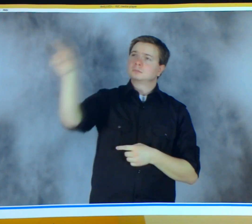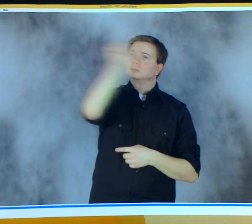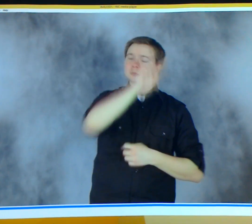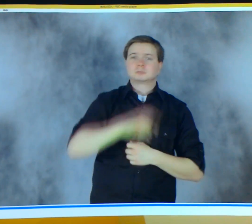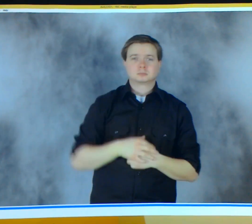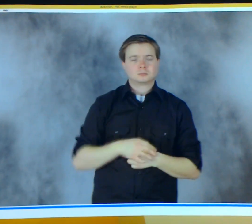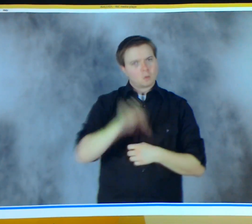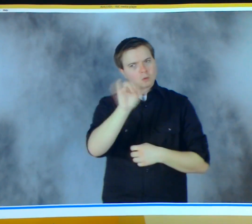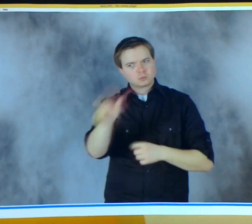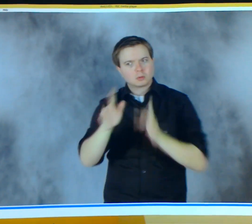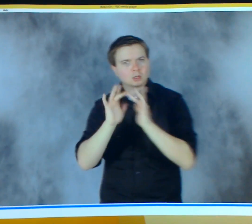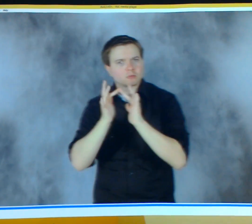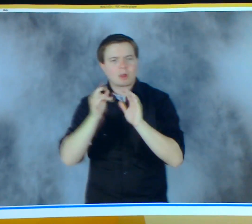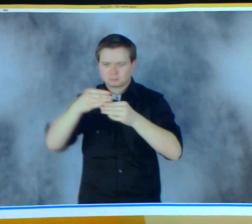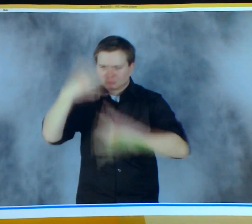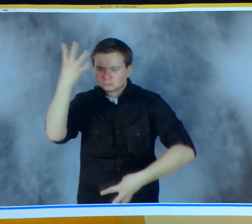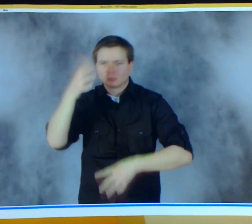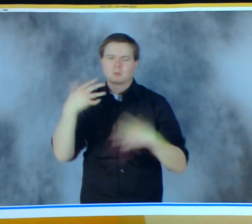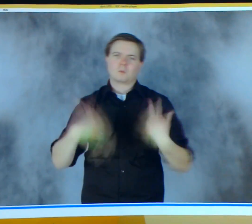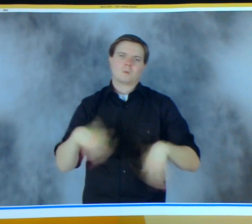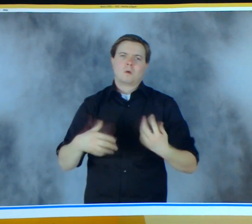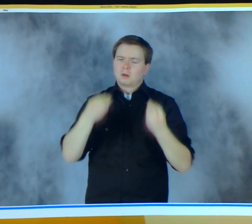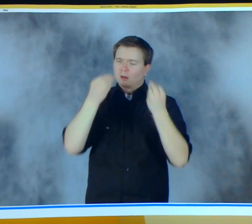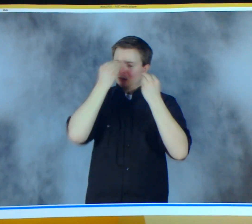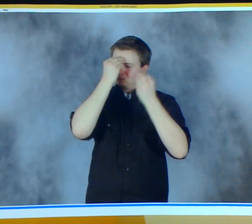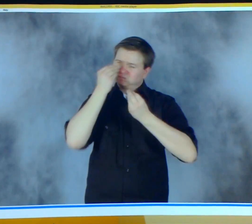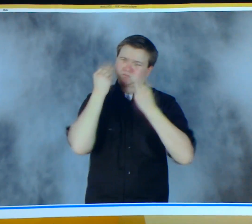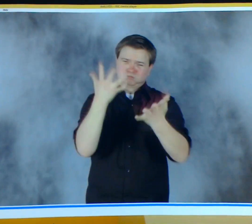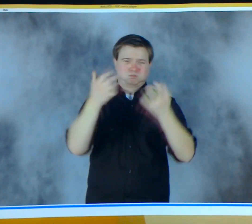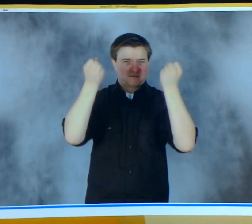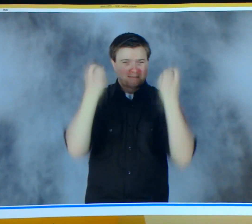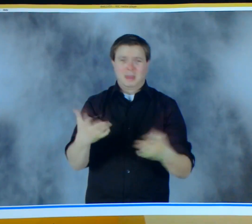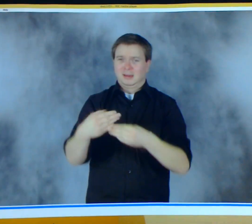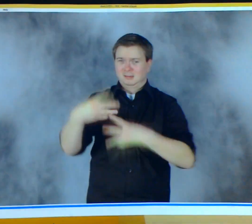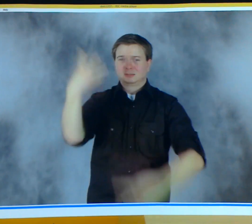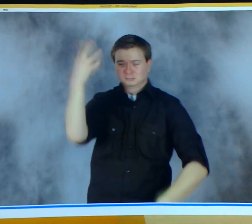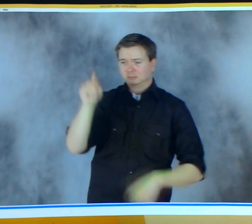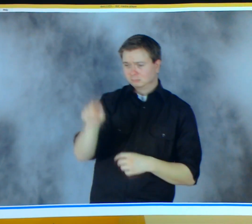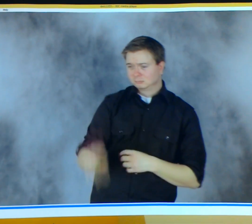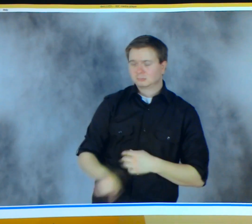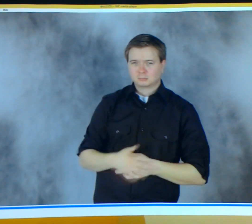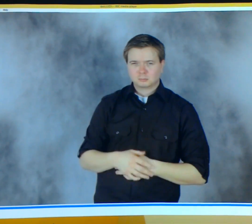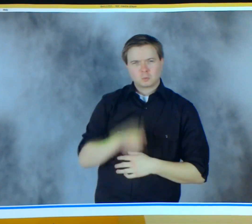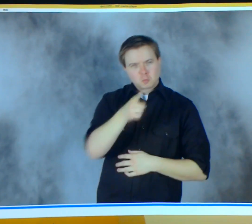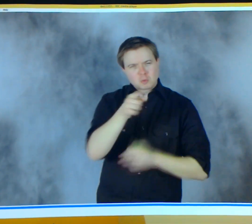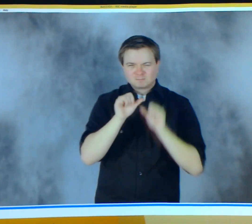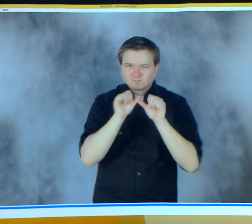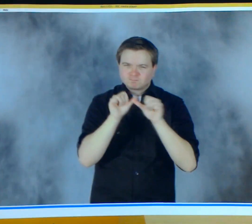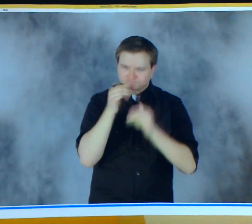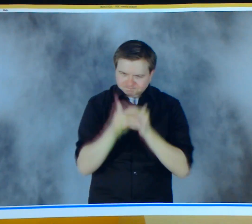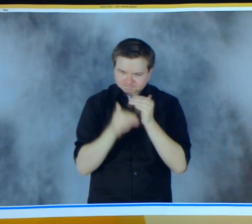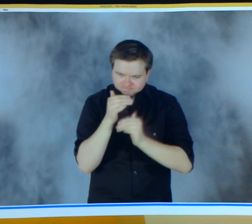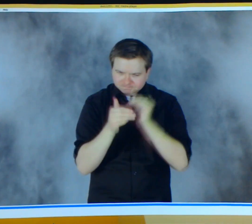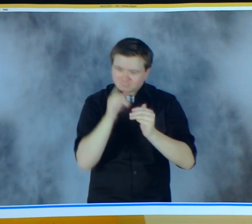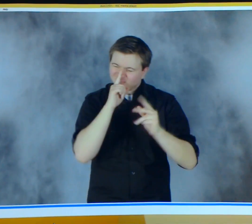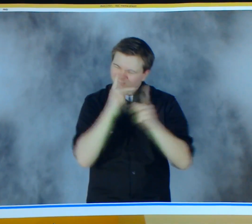small amount, and there's so many more opportunities and so much more that you can learn from doing your own research. I hope